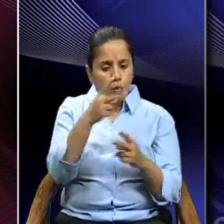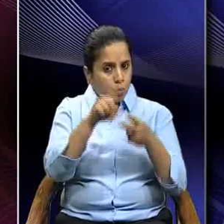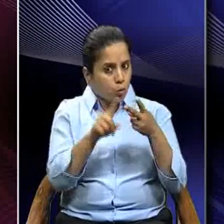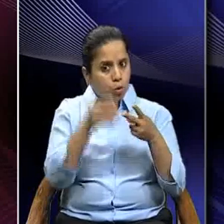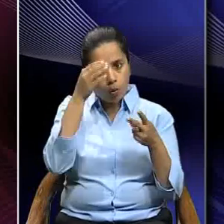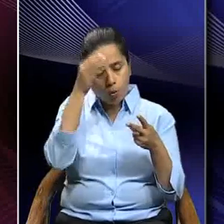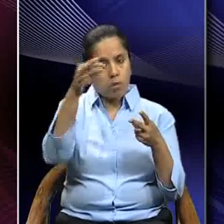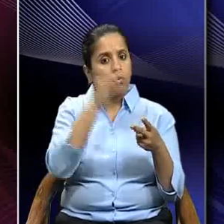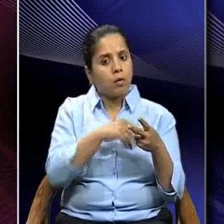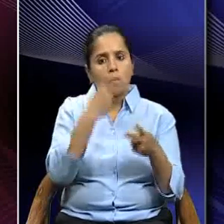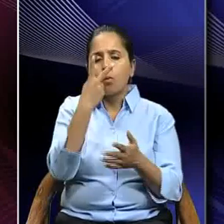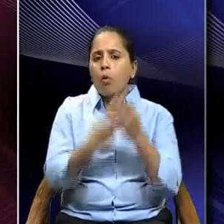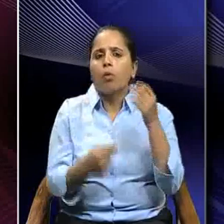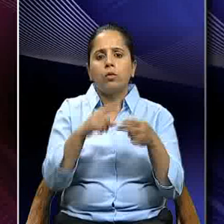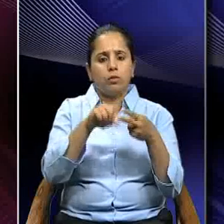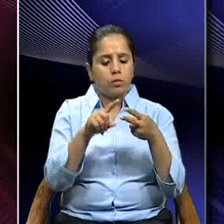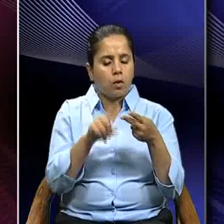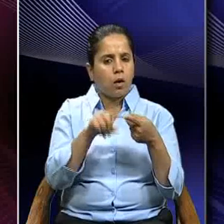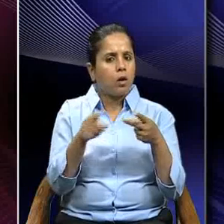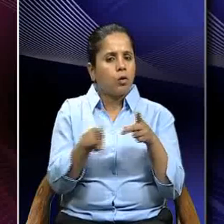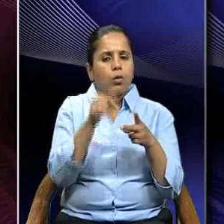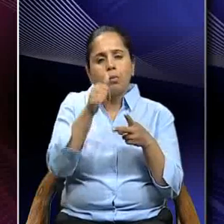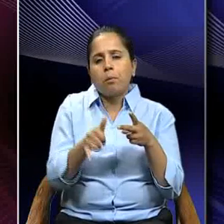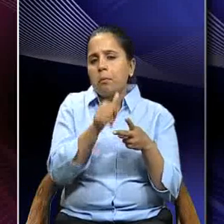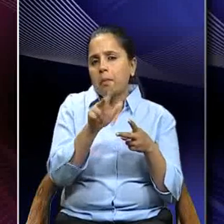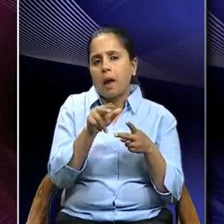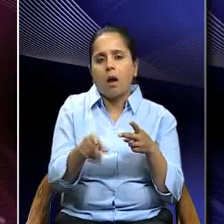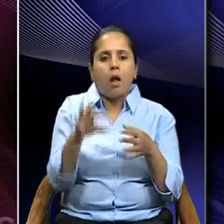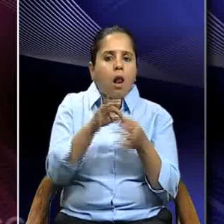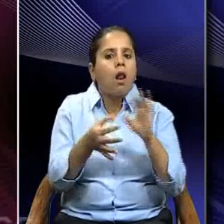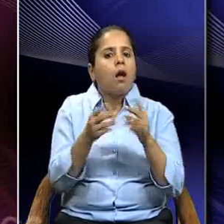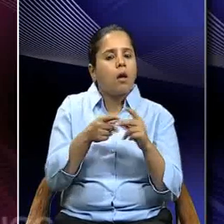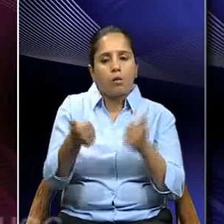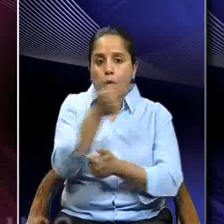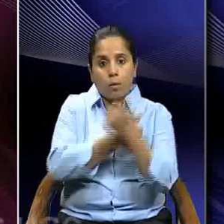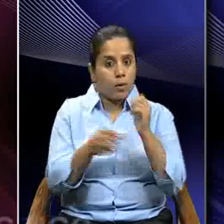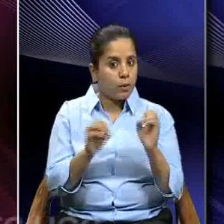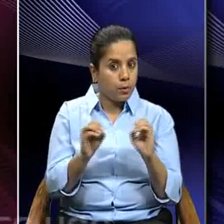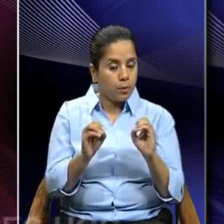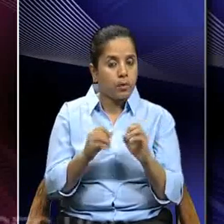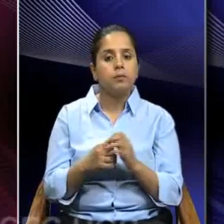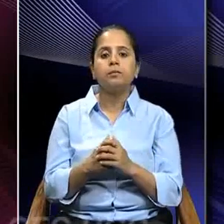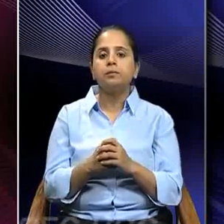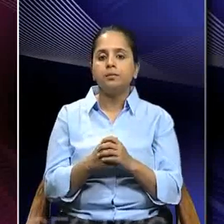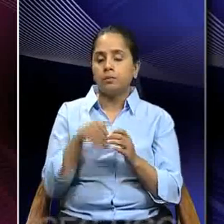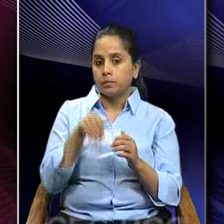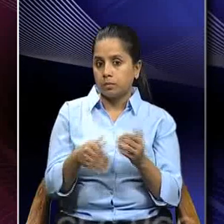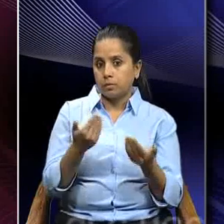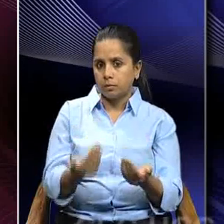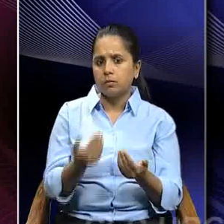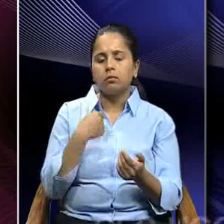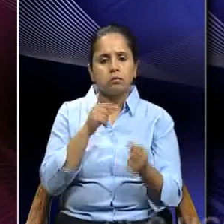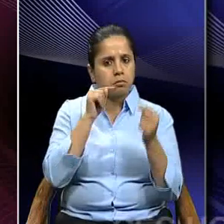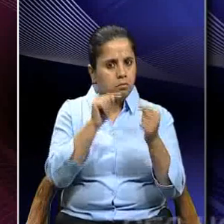concepts. So both the concepts are complementary in nature. They are not at all competitive. So here we have argued